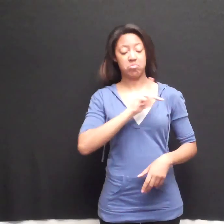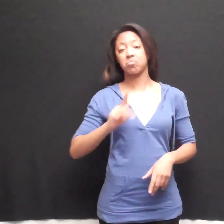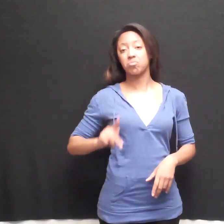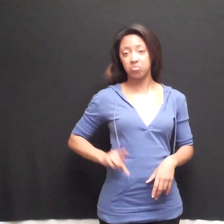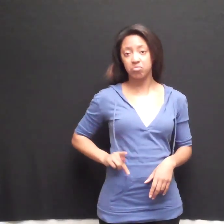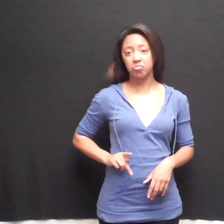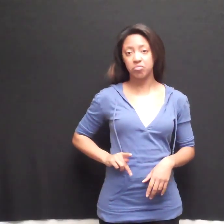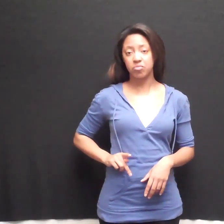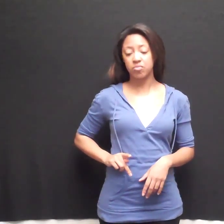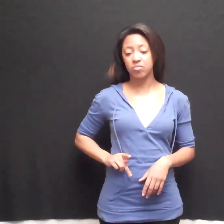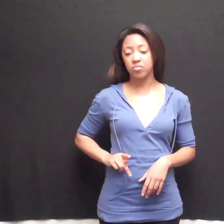under constant siege.